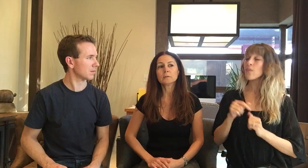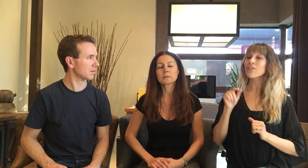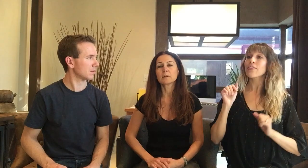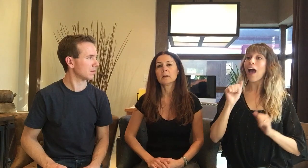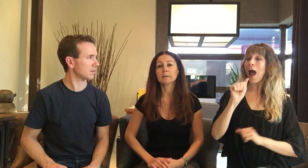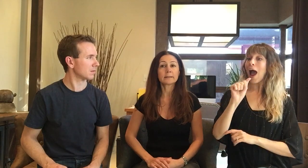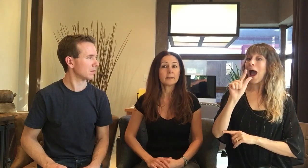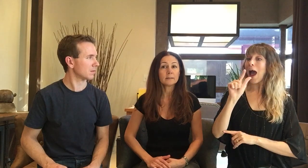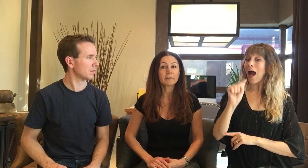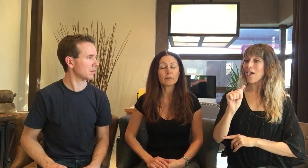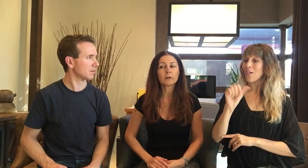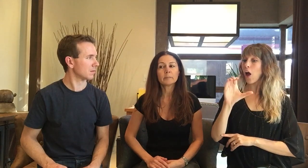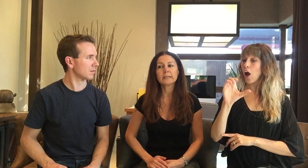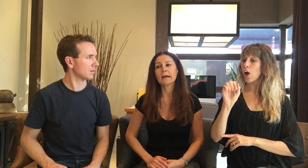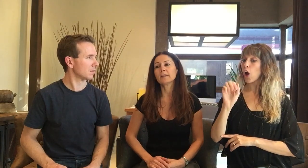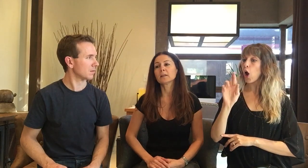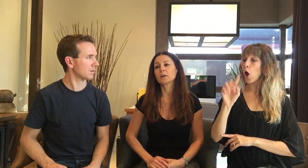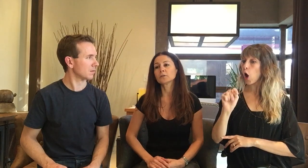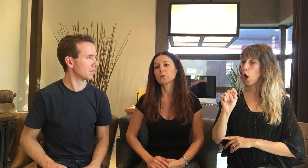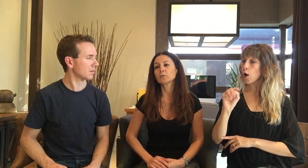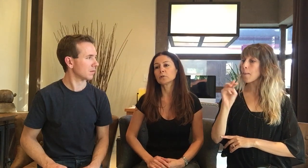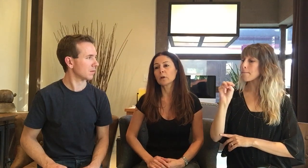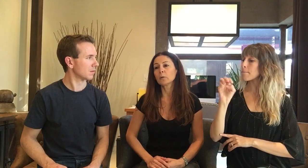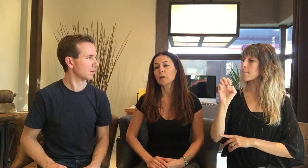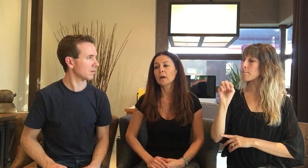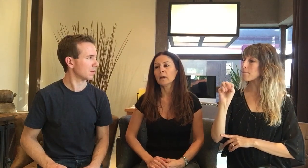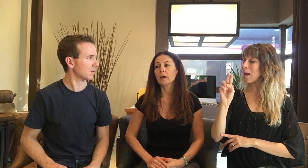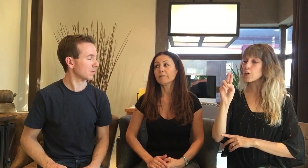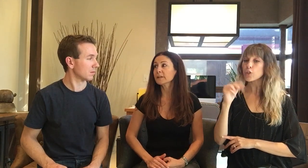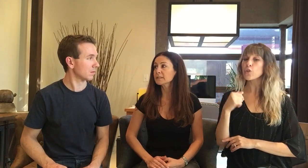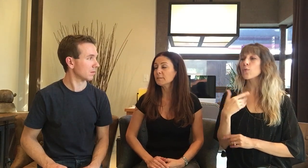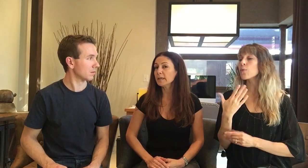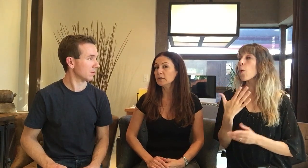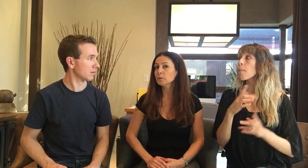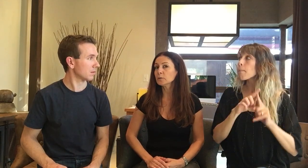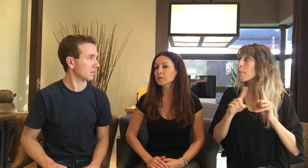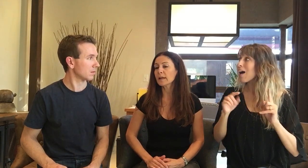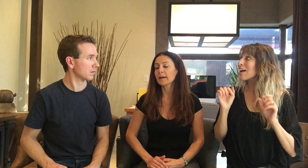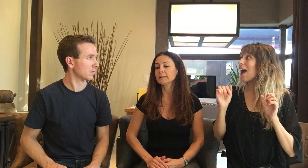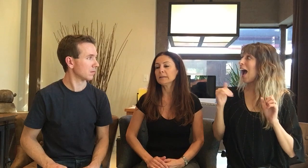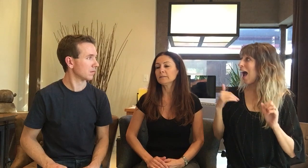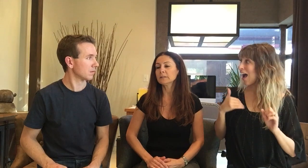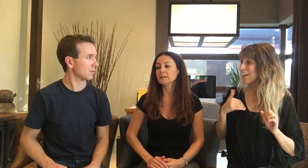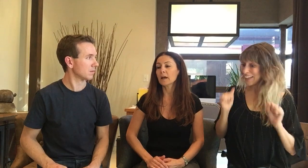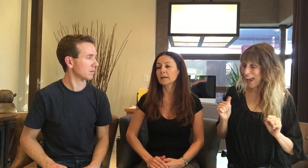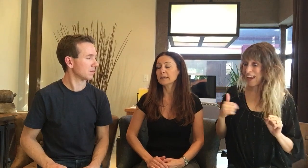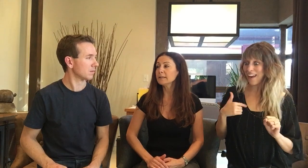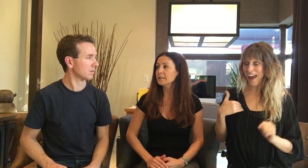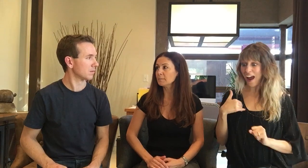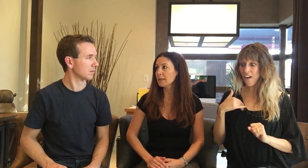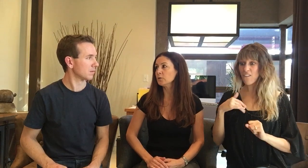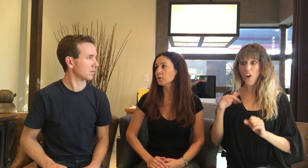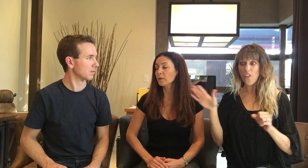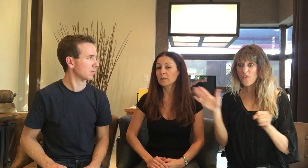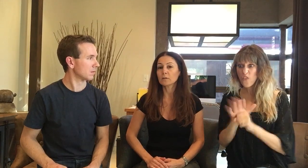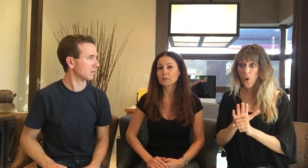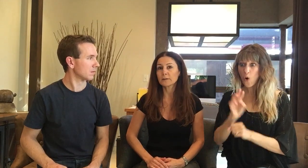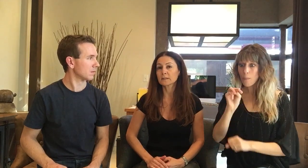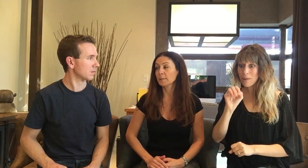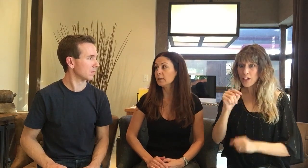menus like they did before, but now they can also show fixed menus and even tasting menus within those fixed